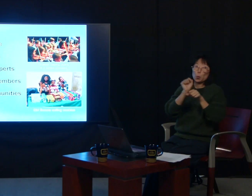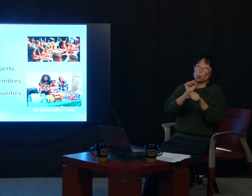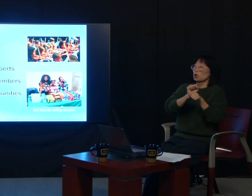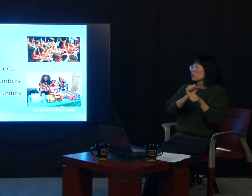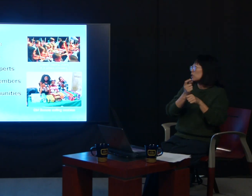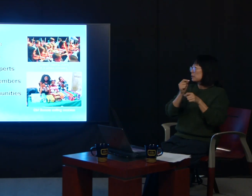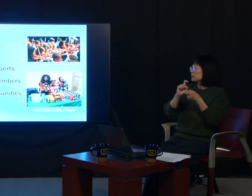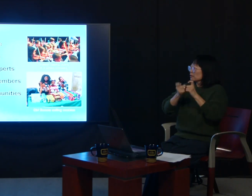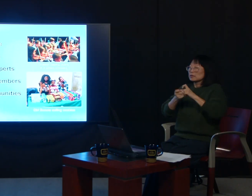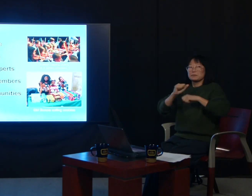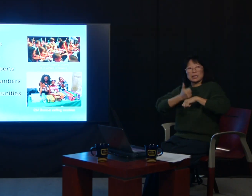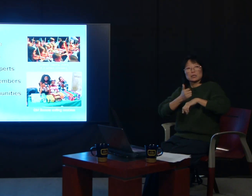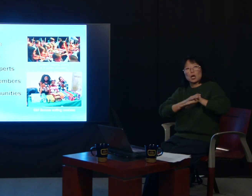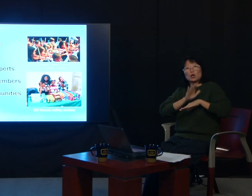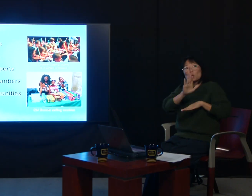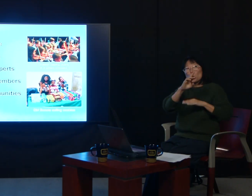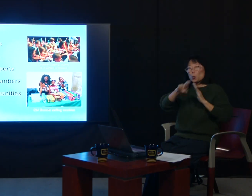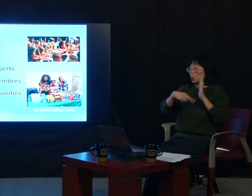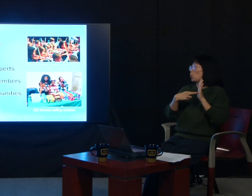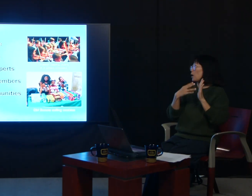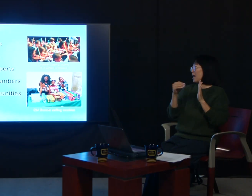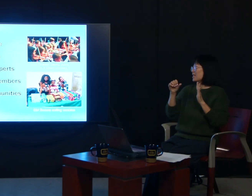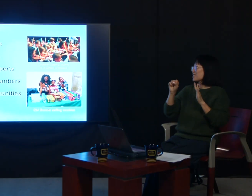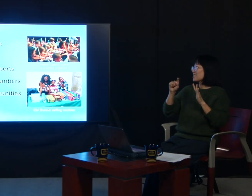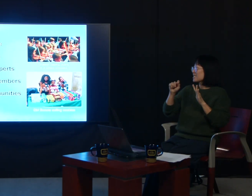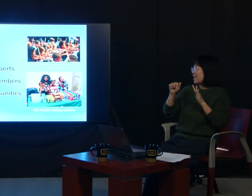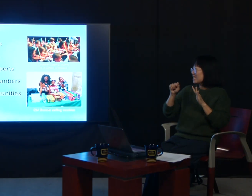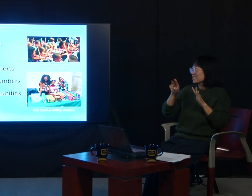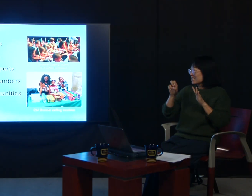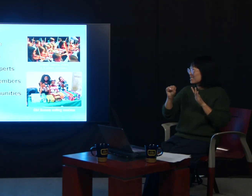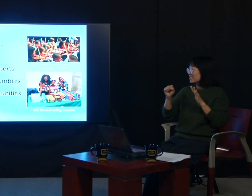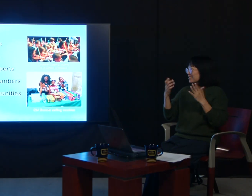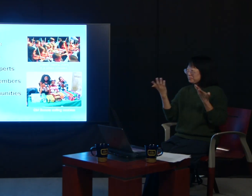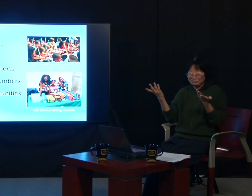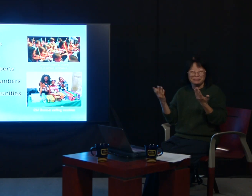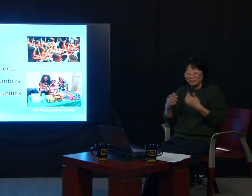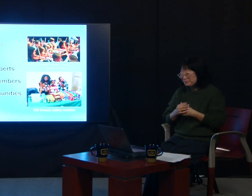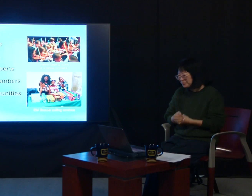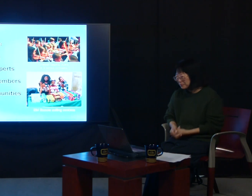you socialize with. Your role and status changes.